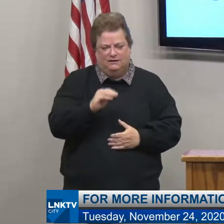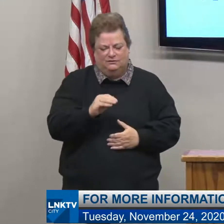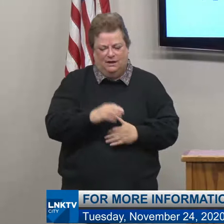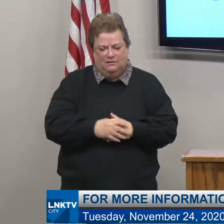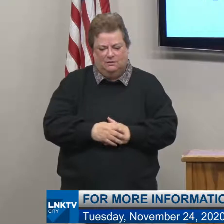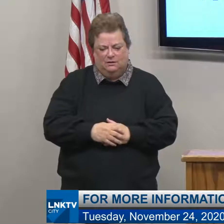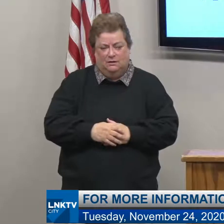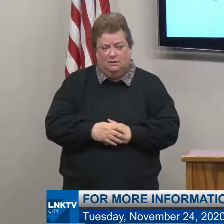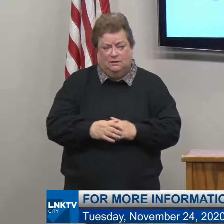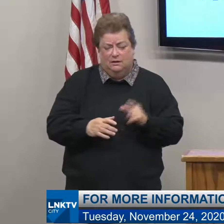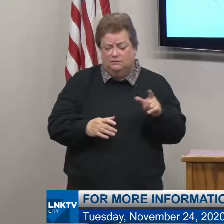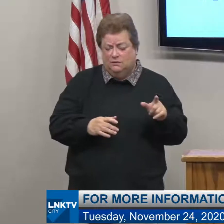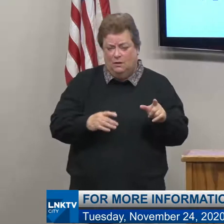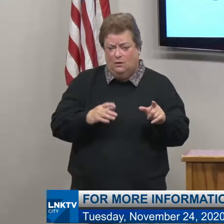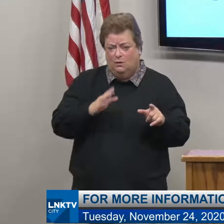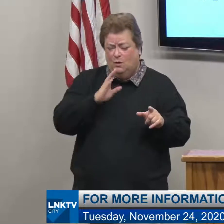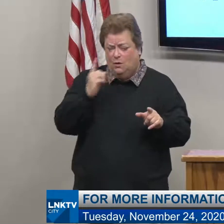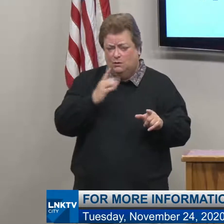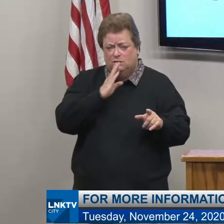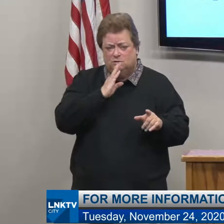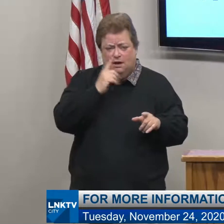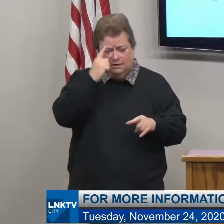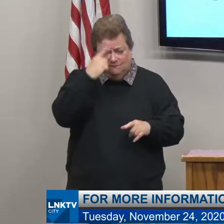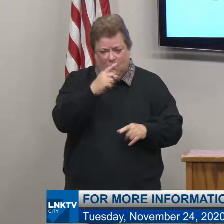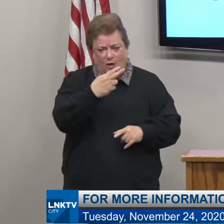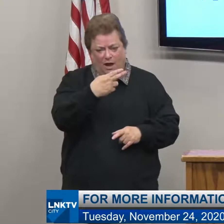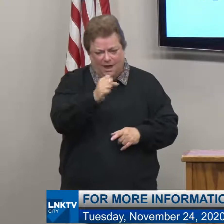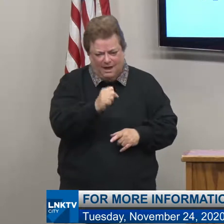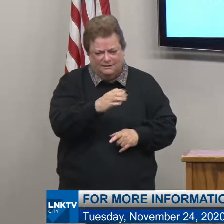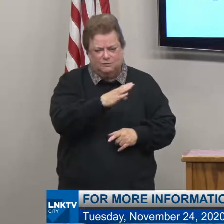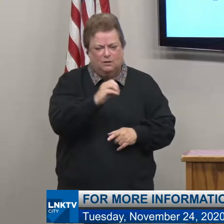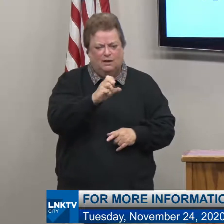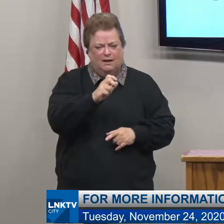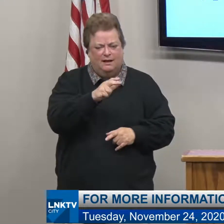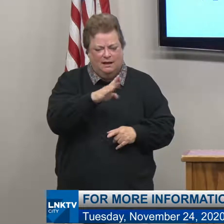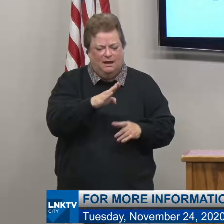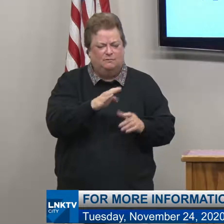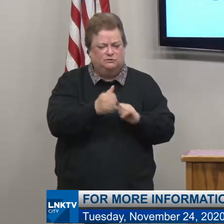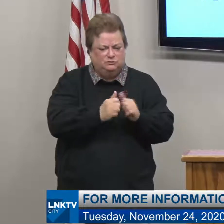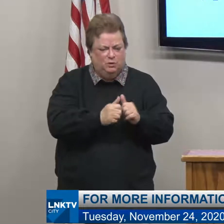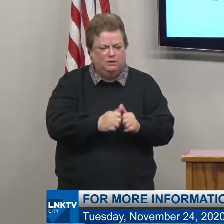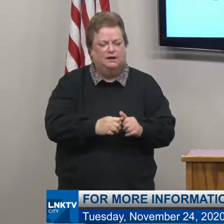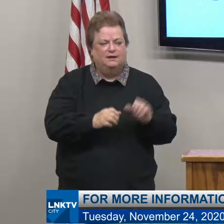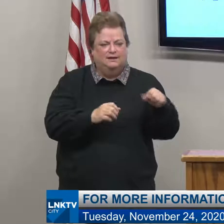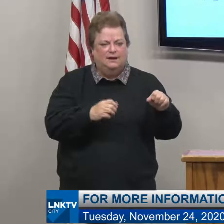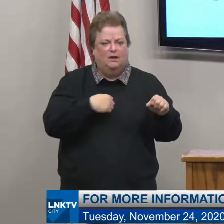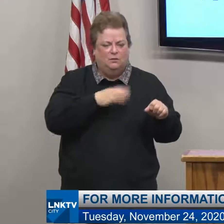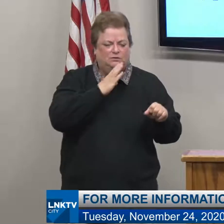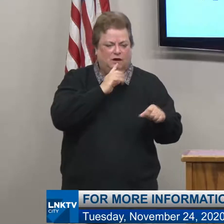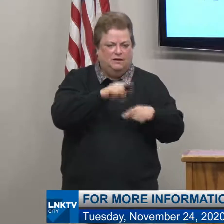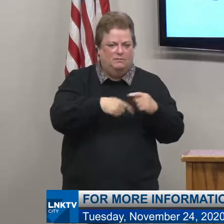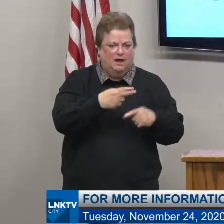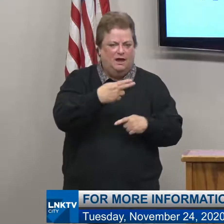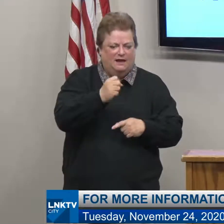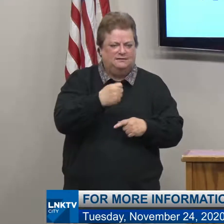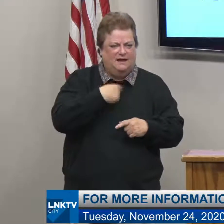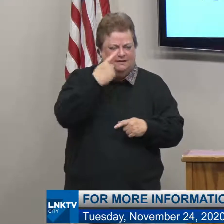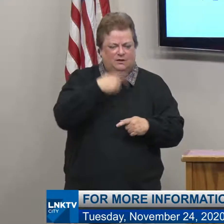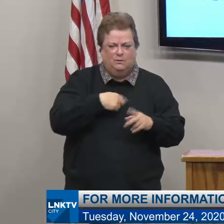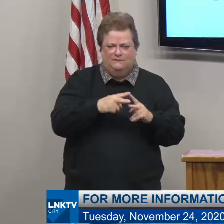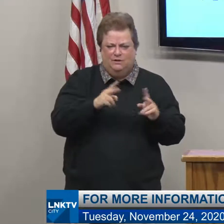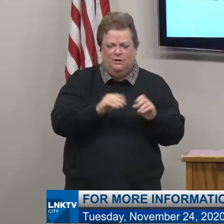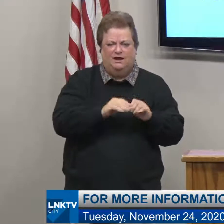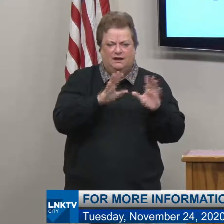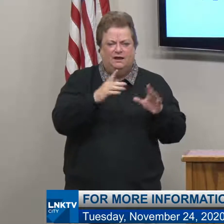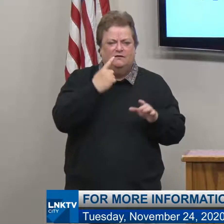So this is only for club sports and for high school, or We're I mean, talking about high school. I think we've been real clear about that,